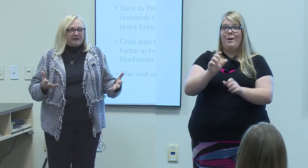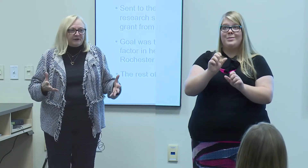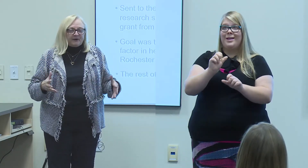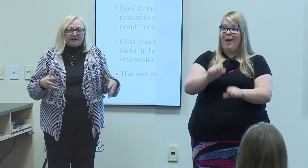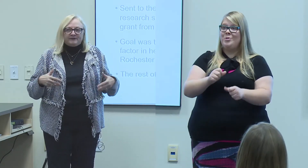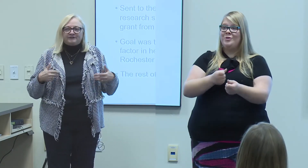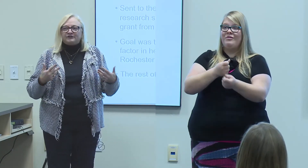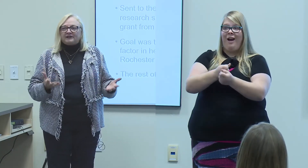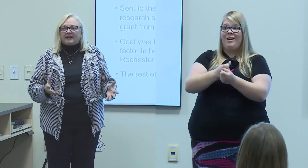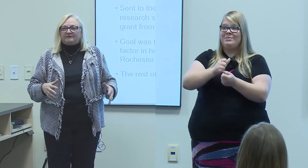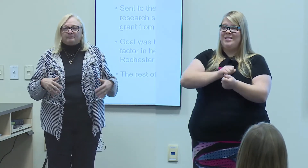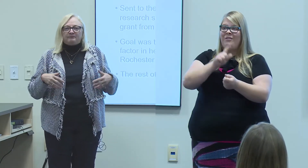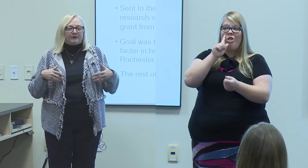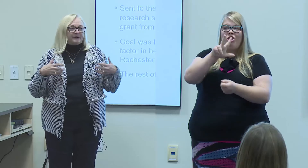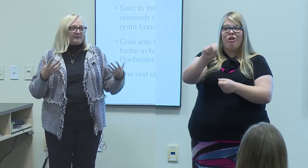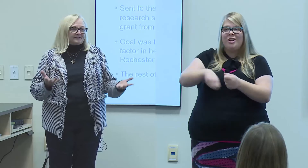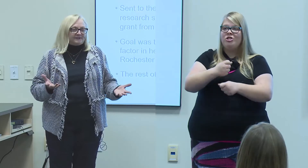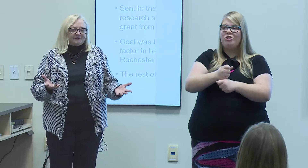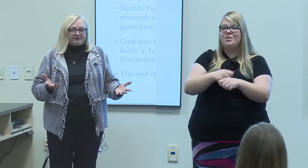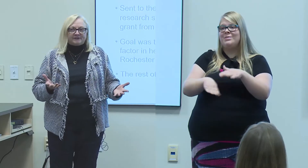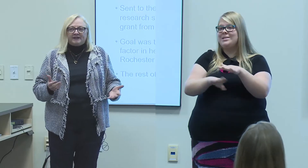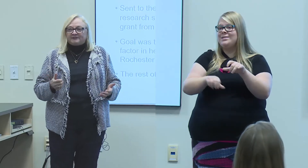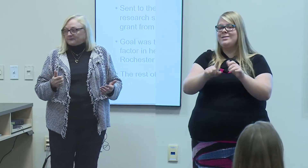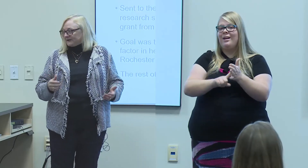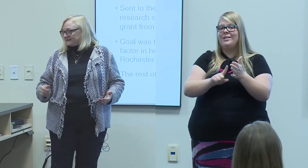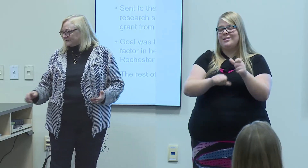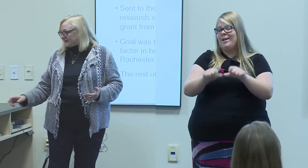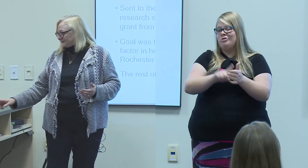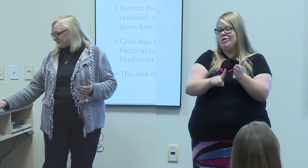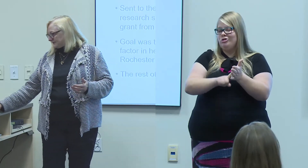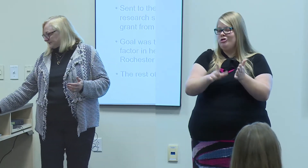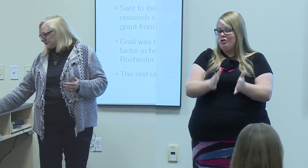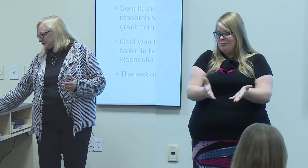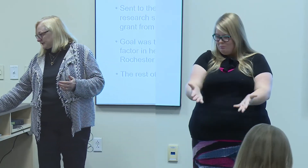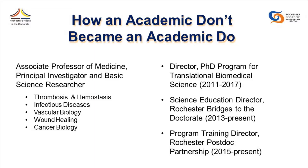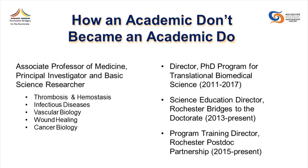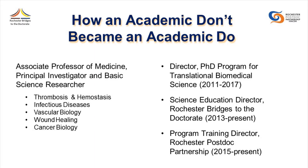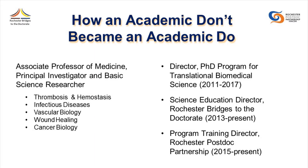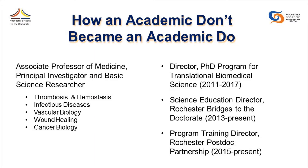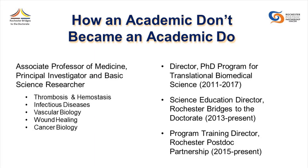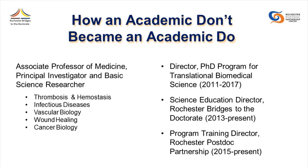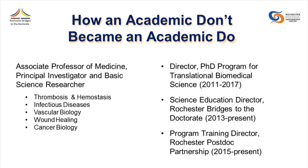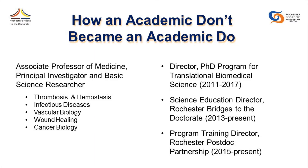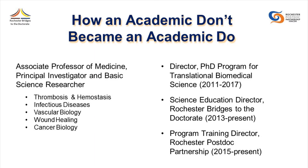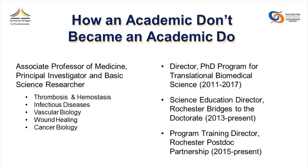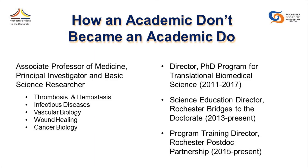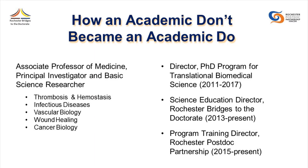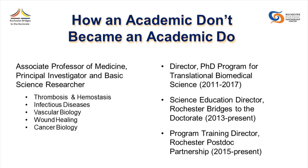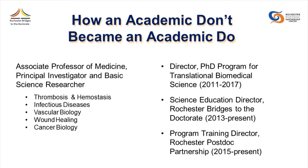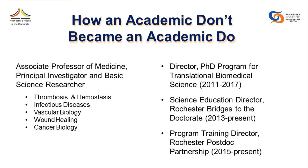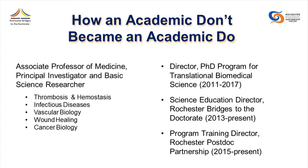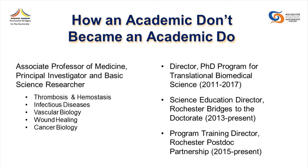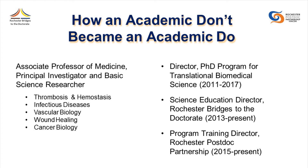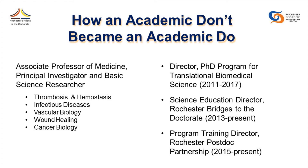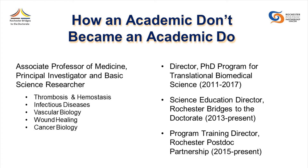managed to fund my research lab for 30+ years as a basic science researcher.